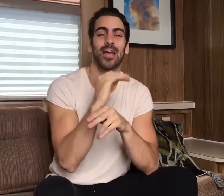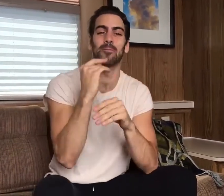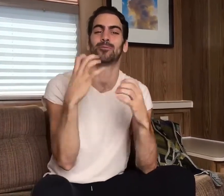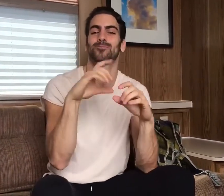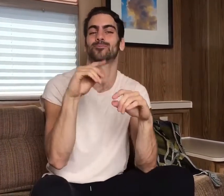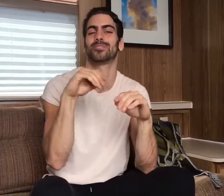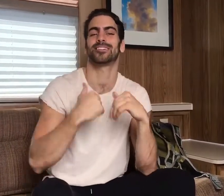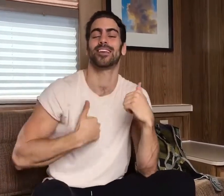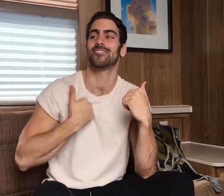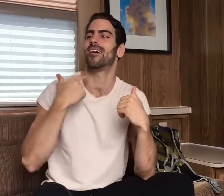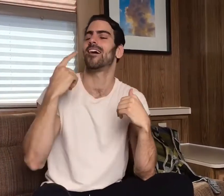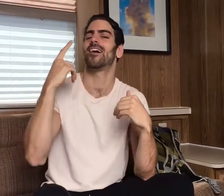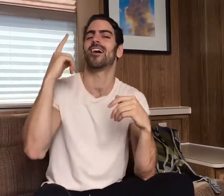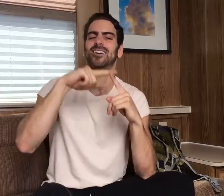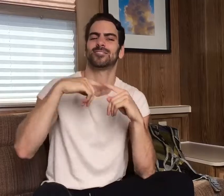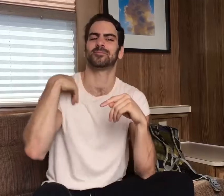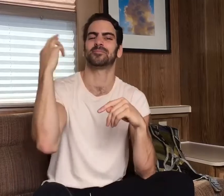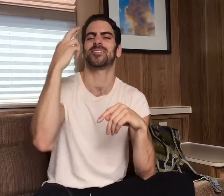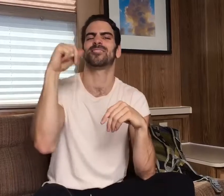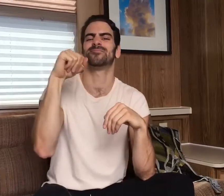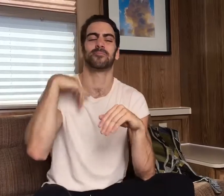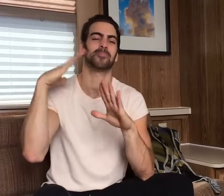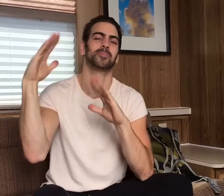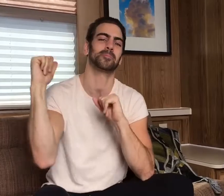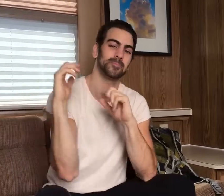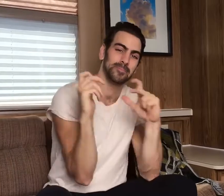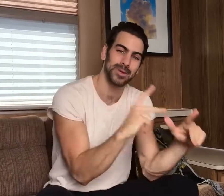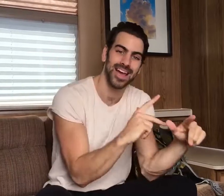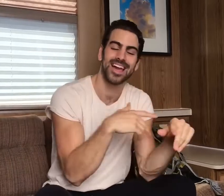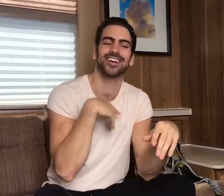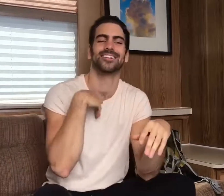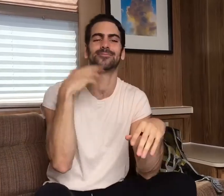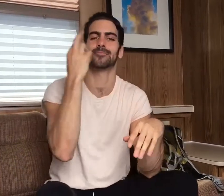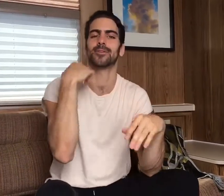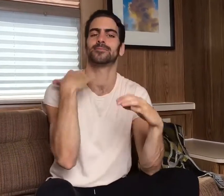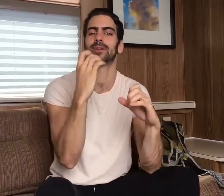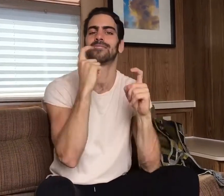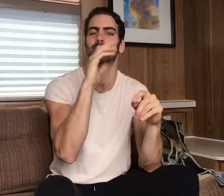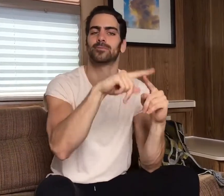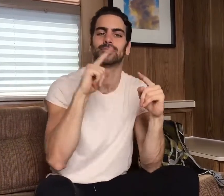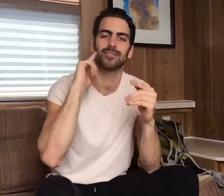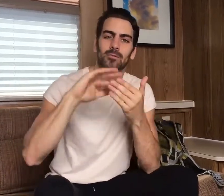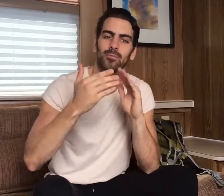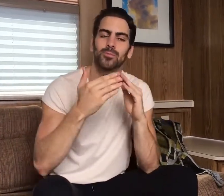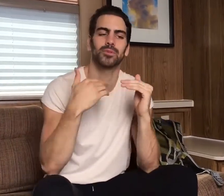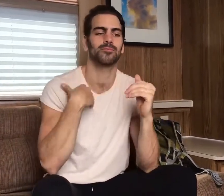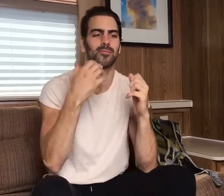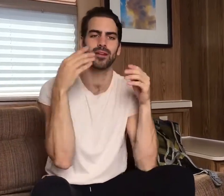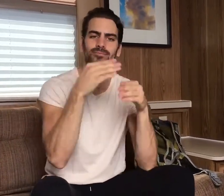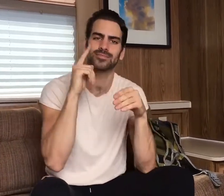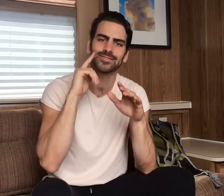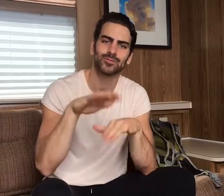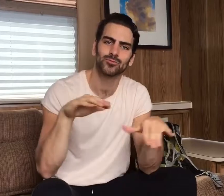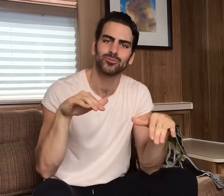graduation. And I'm just trying to figure out what I wanted to do in life. And I realized it was time to come back. And I wanted to give back to the deaf community.